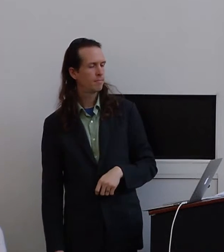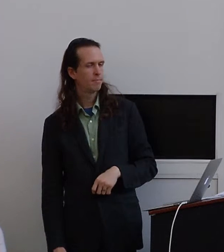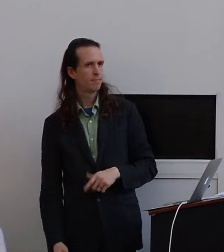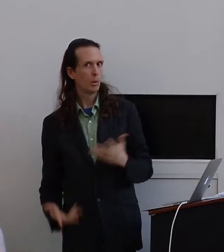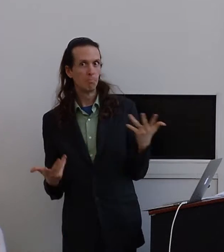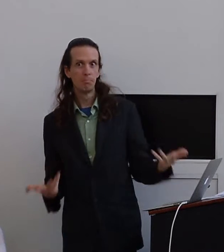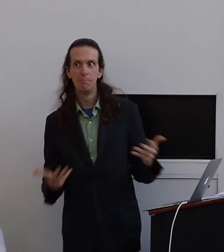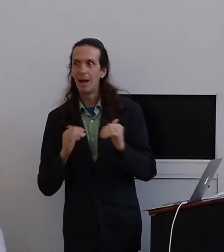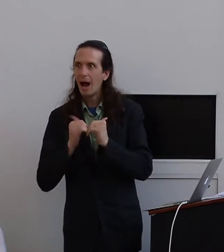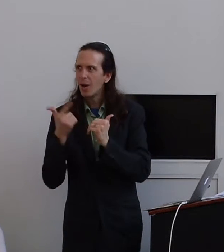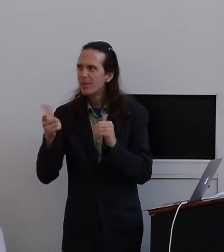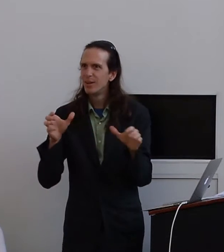How are they doing it?